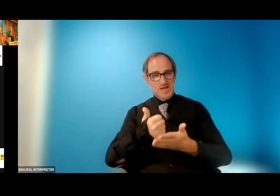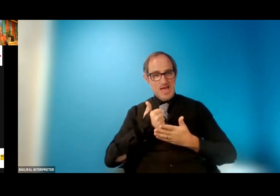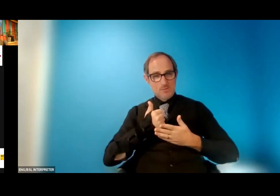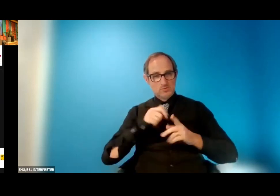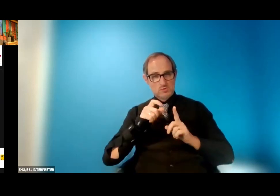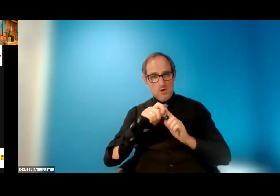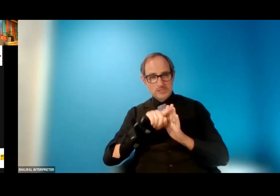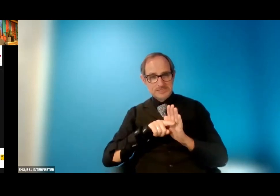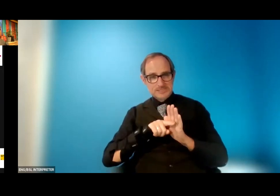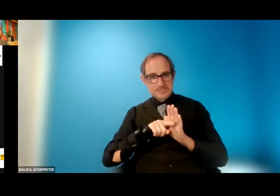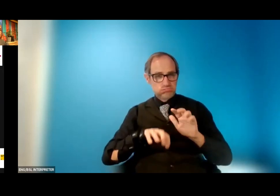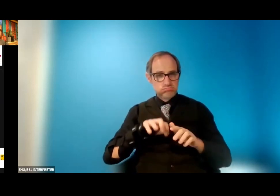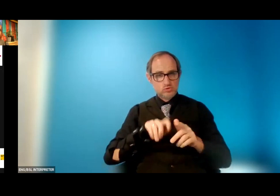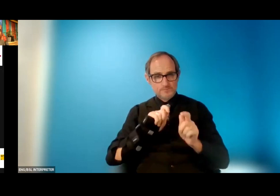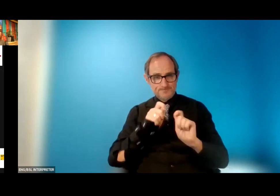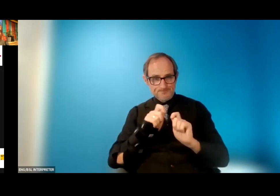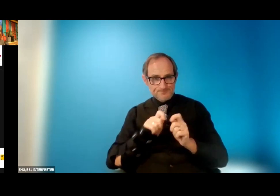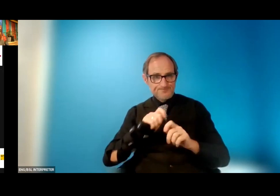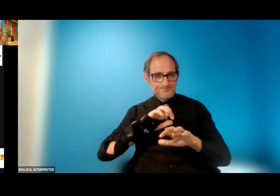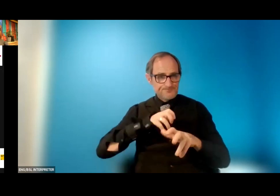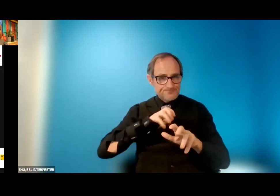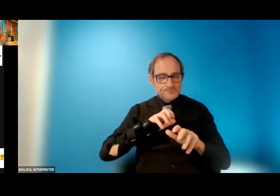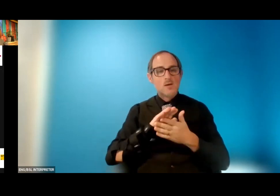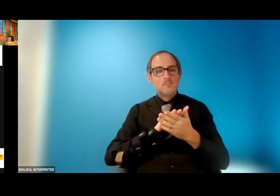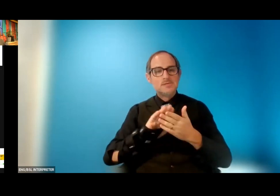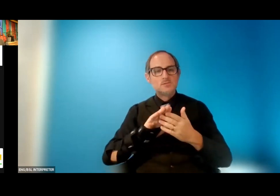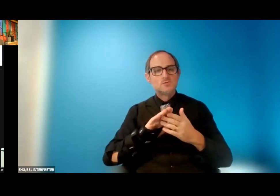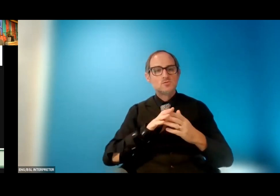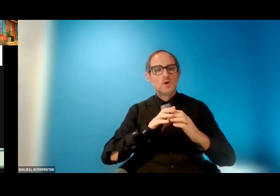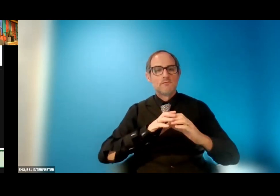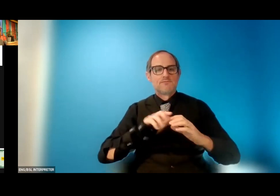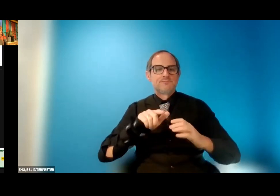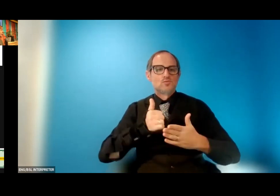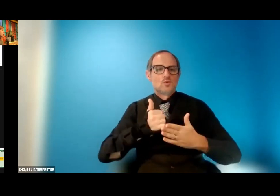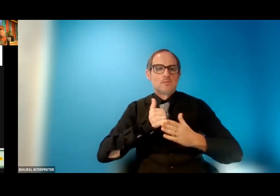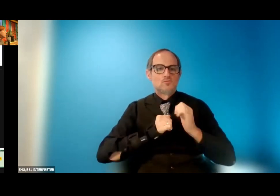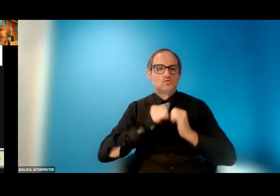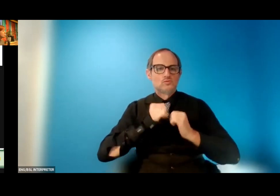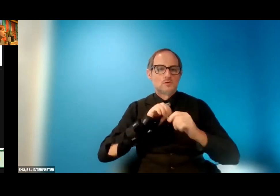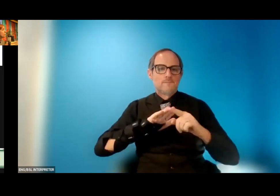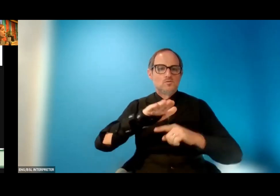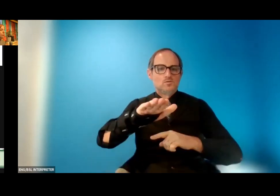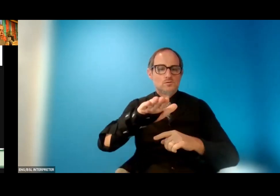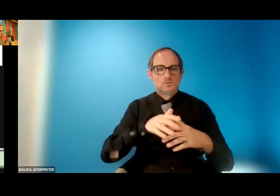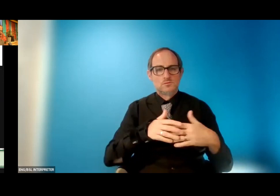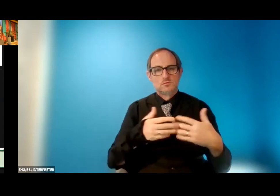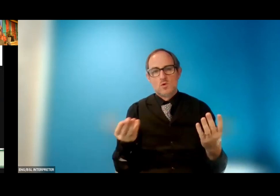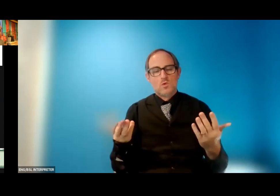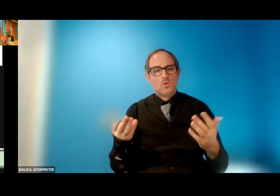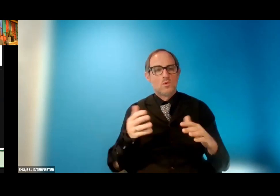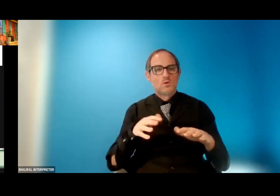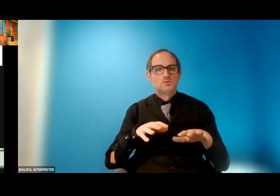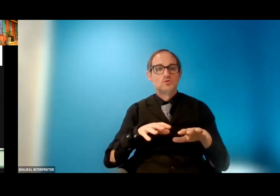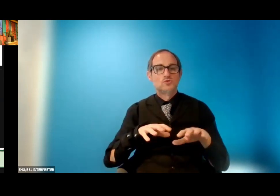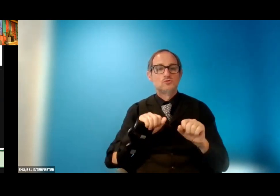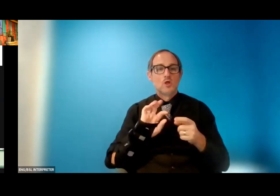to change those wedges. So it's kind of a compass for a future transition. It could be used as a starting point for an outcomes